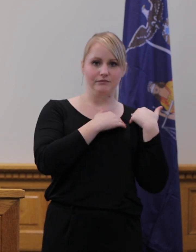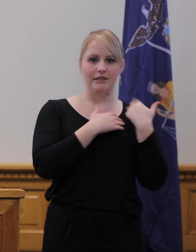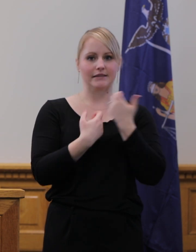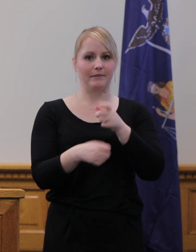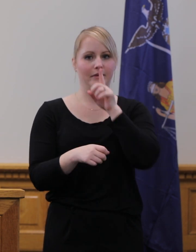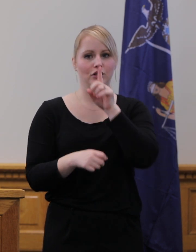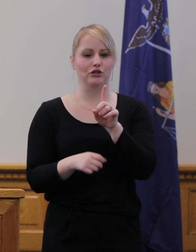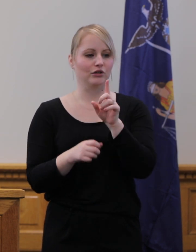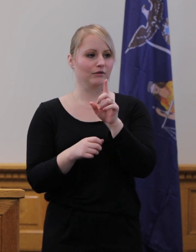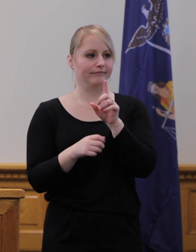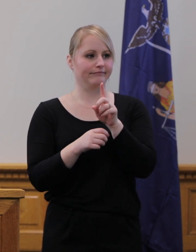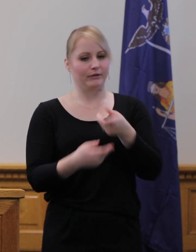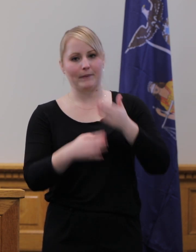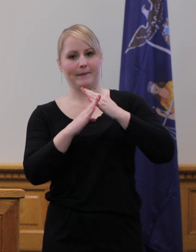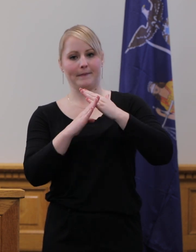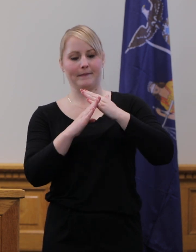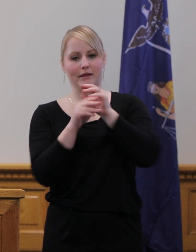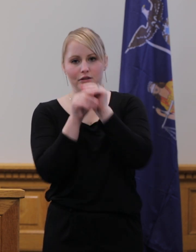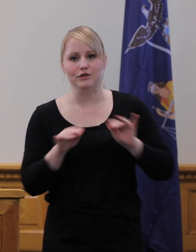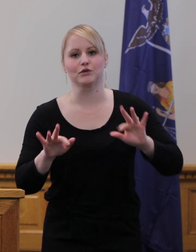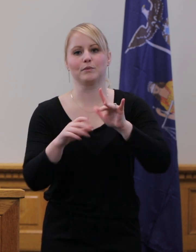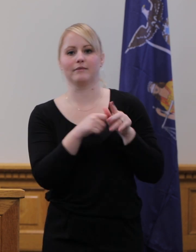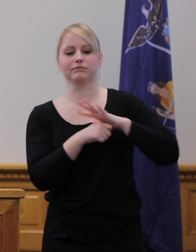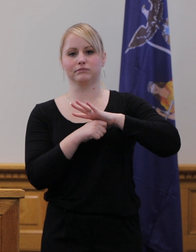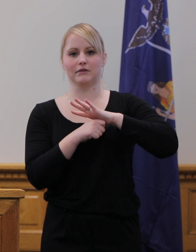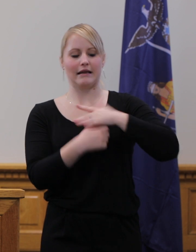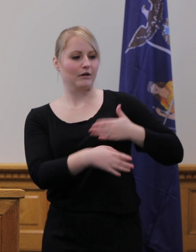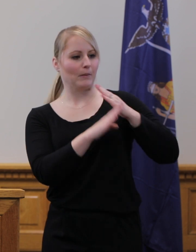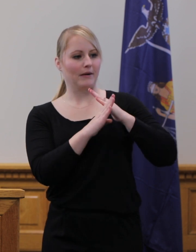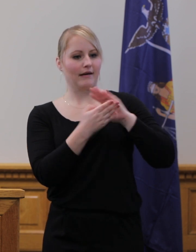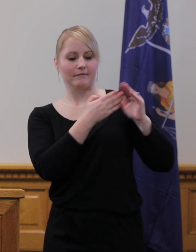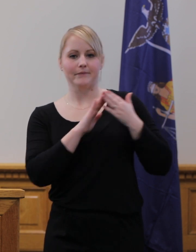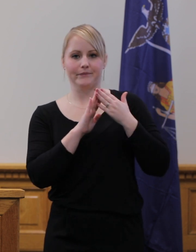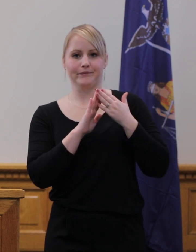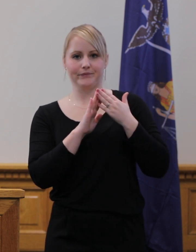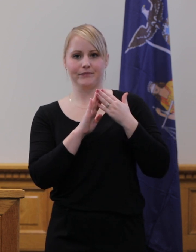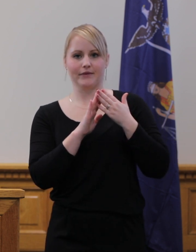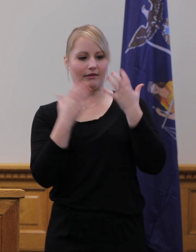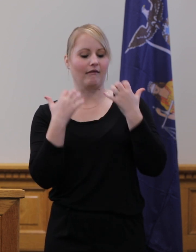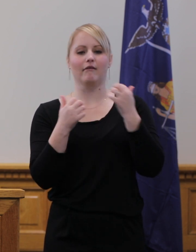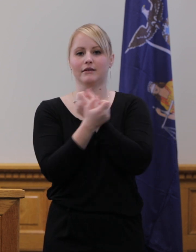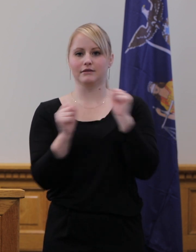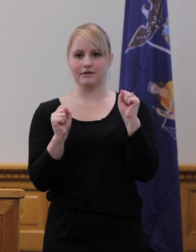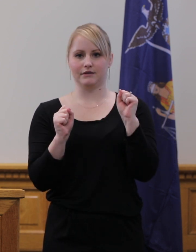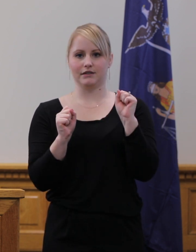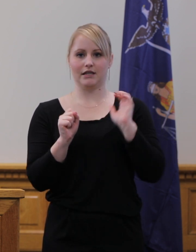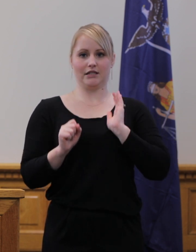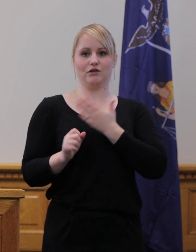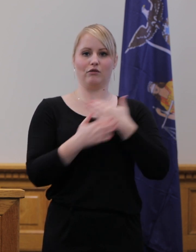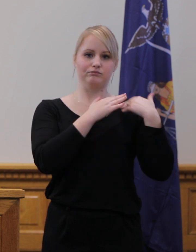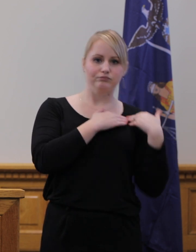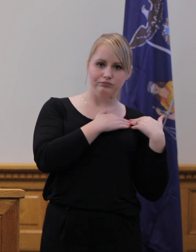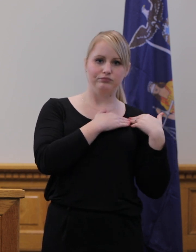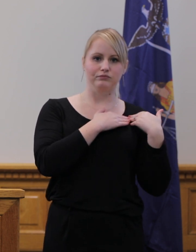can to prevent the spread of COVID-19 and protect our residents' health and safety. It is the responsibility that our team